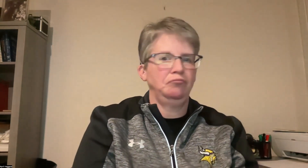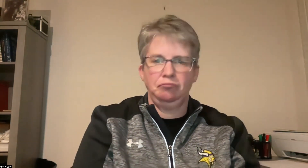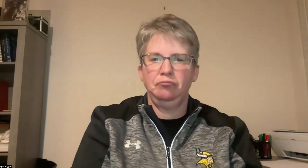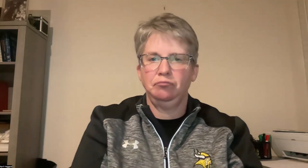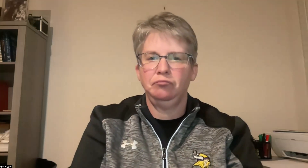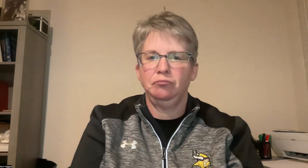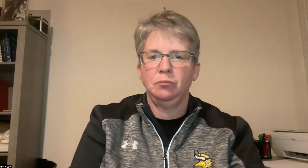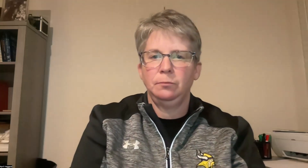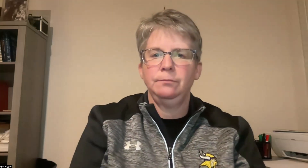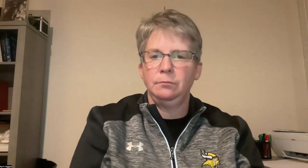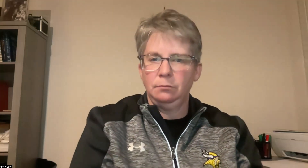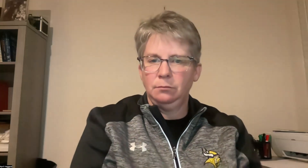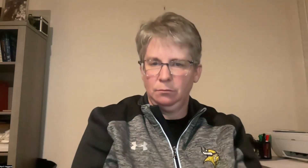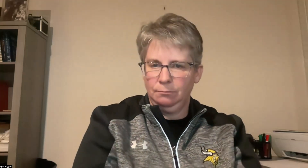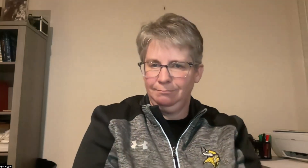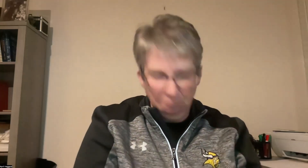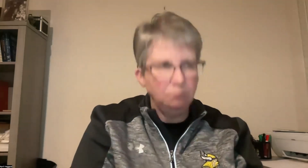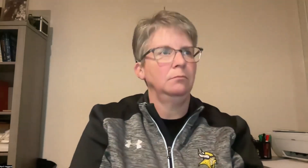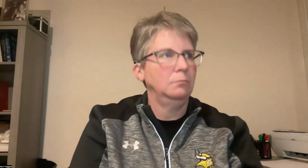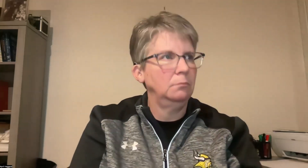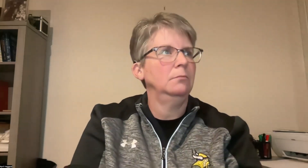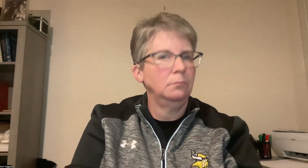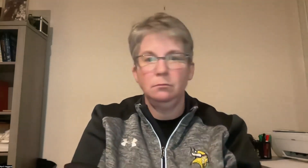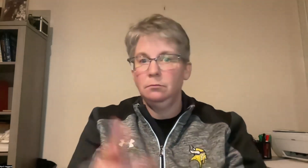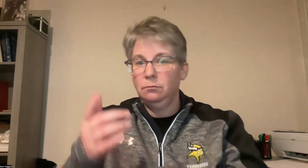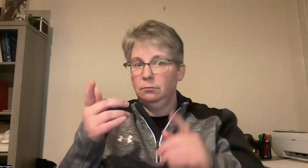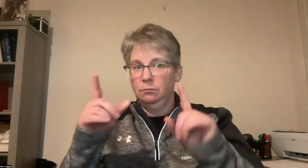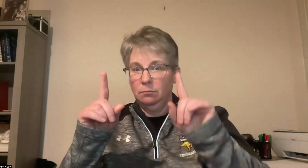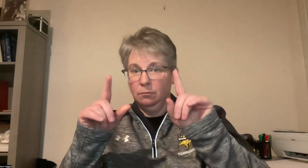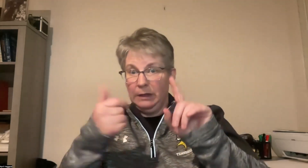So anyway, that's all I have.